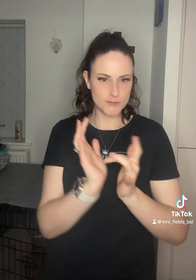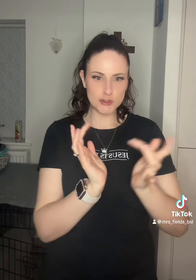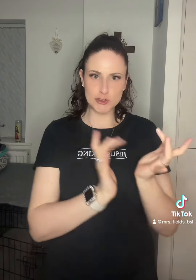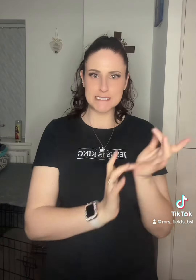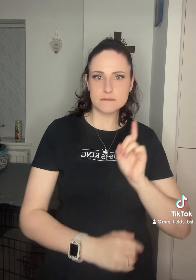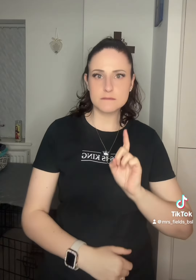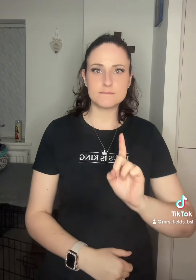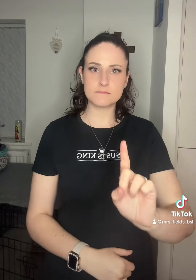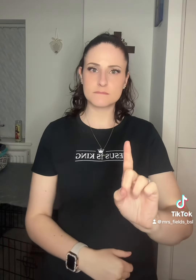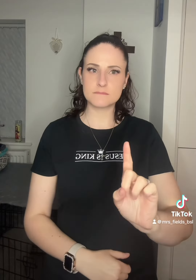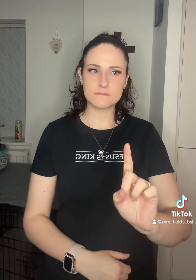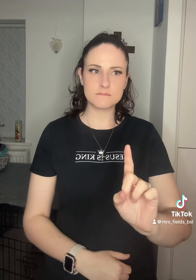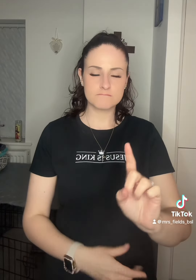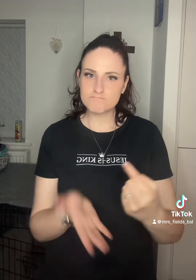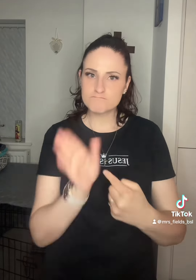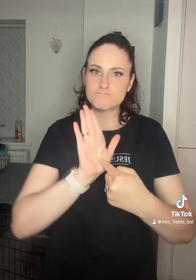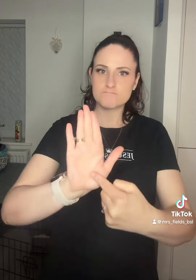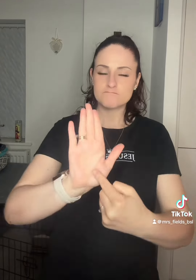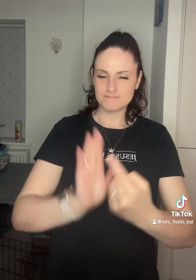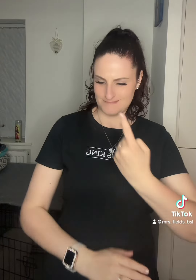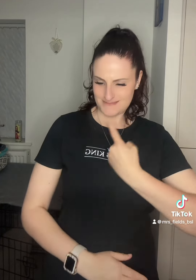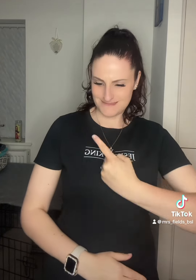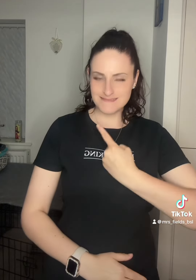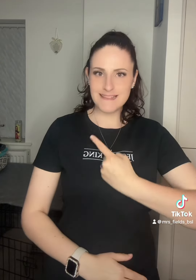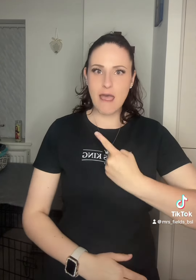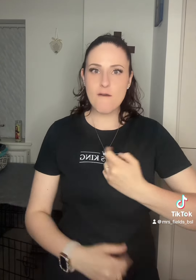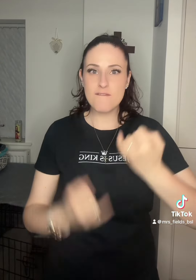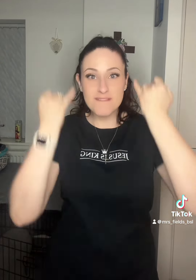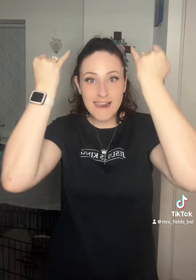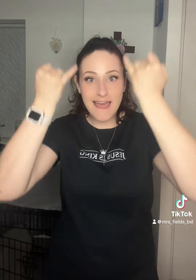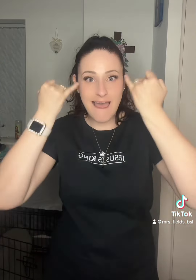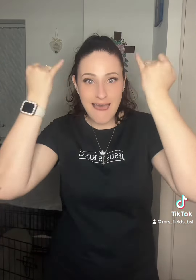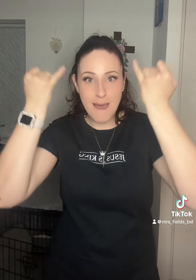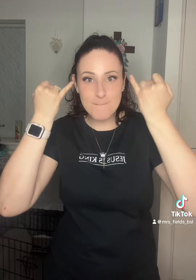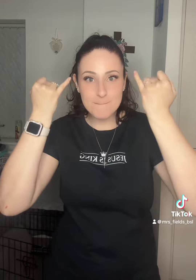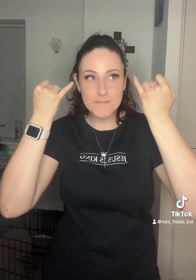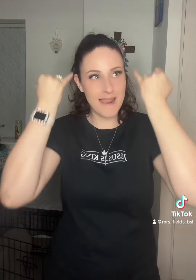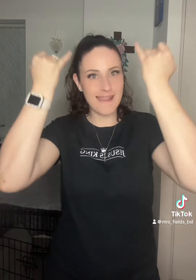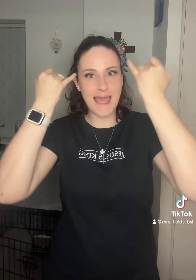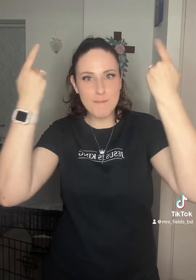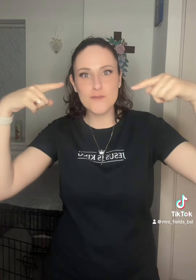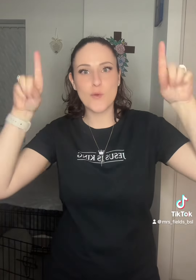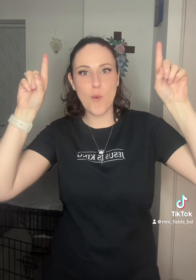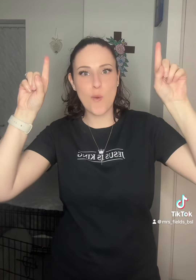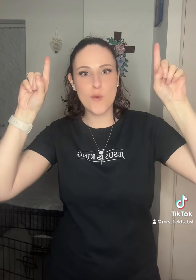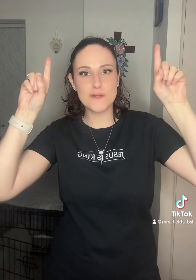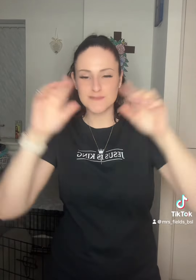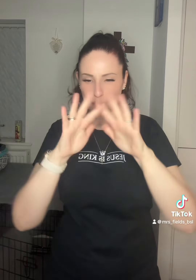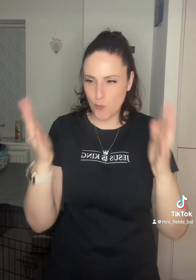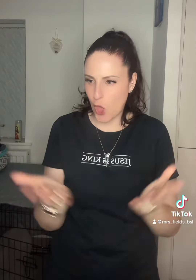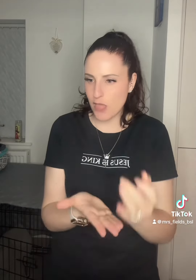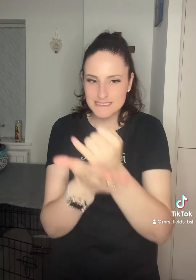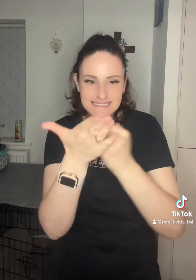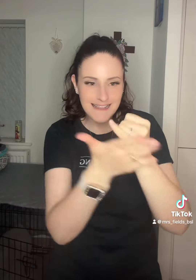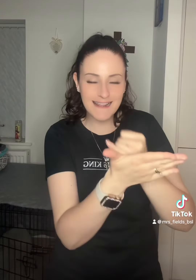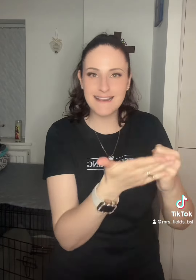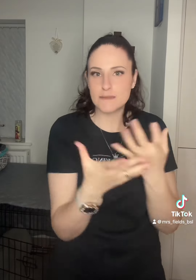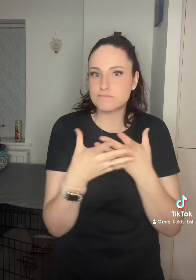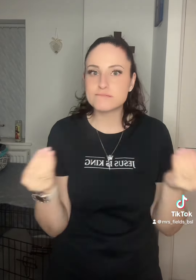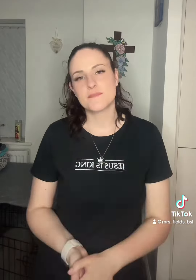in just 5 days before the Passover festival shows that he was the sacrificial lamb. He is the Lamb of God who takes away the sins of the world. What